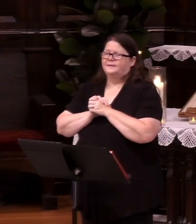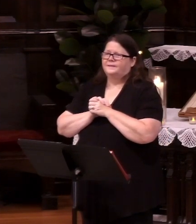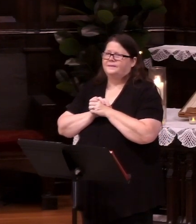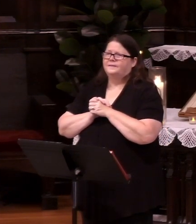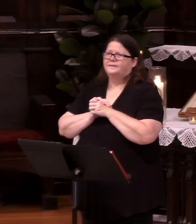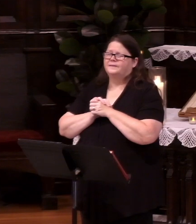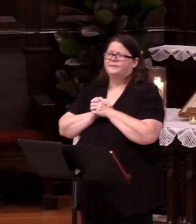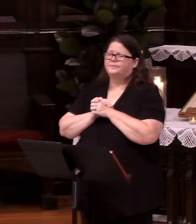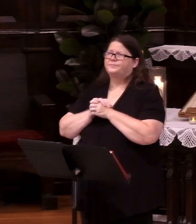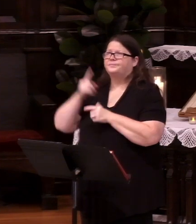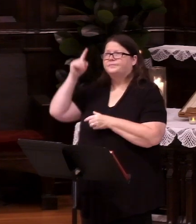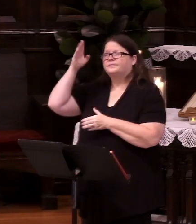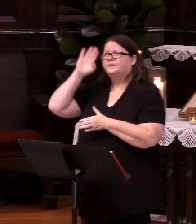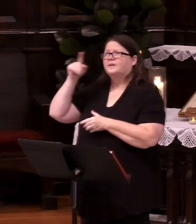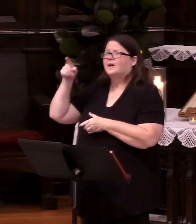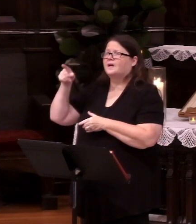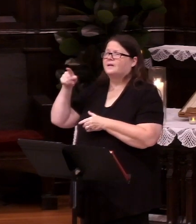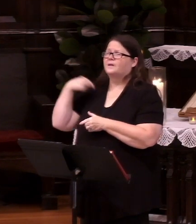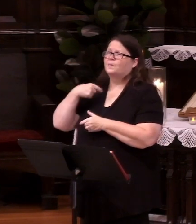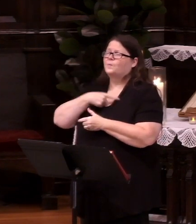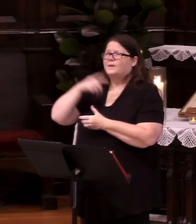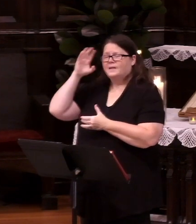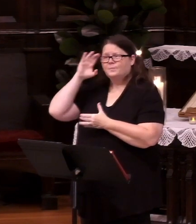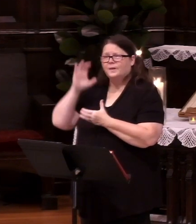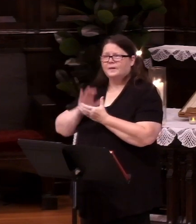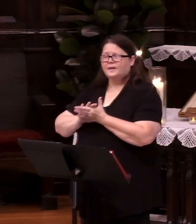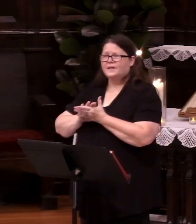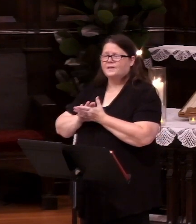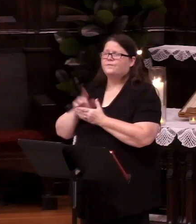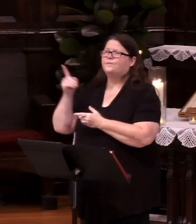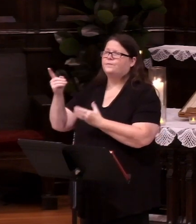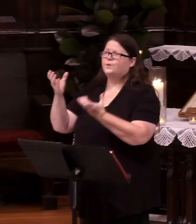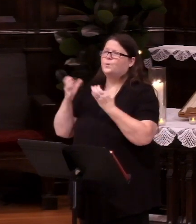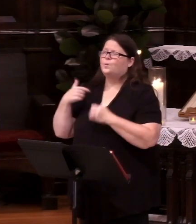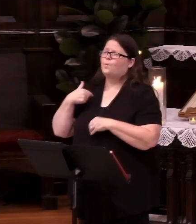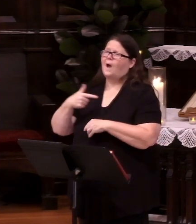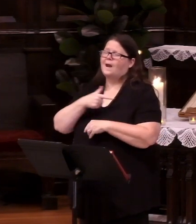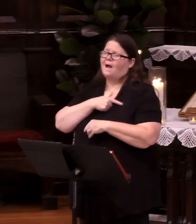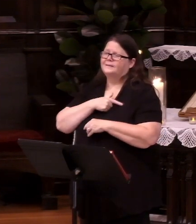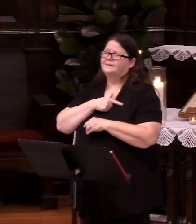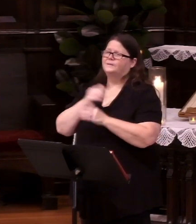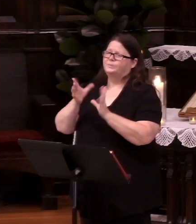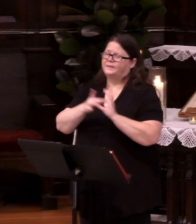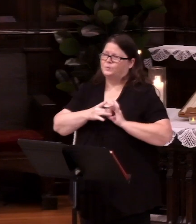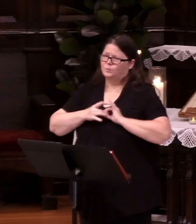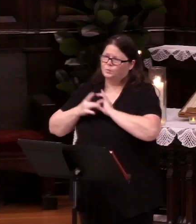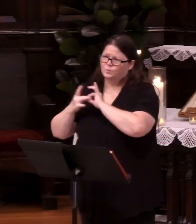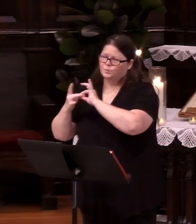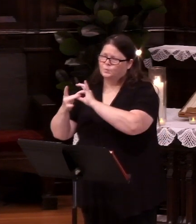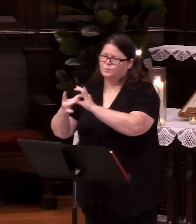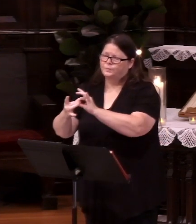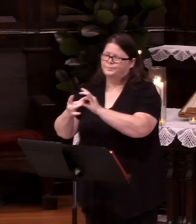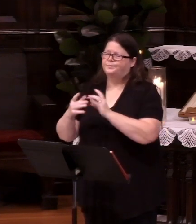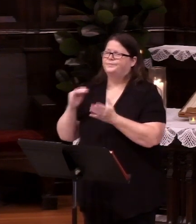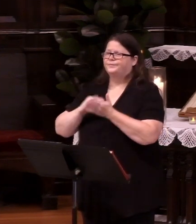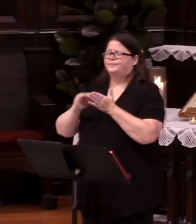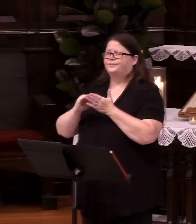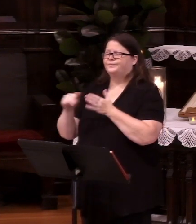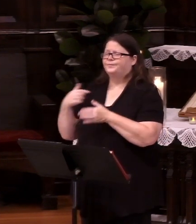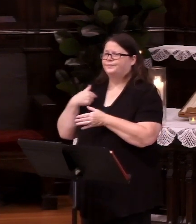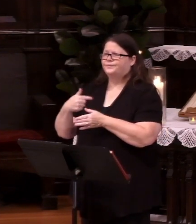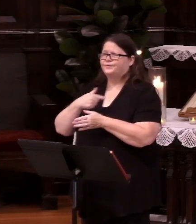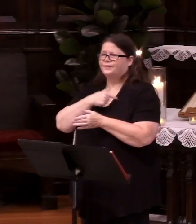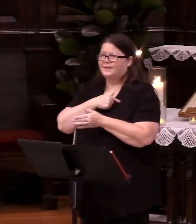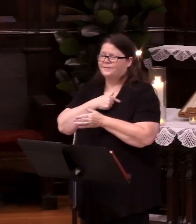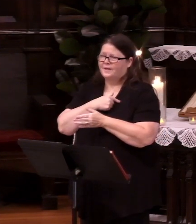God, we believe you call us to be one, even as you are one. Forgive us for the